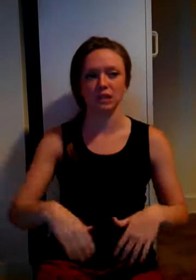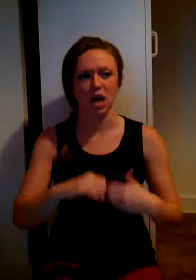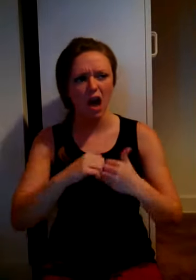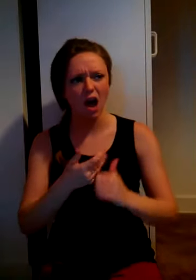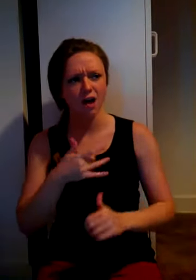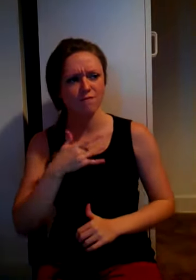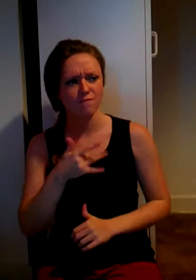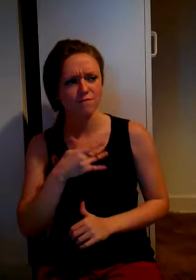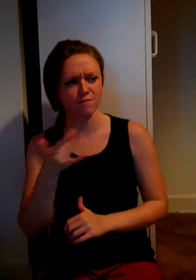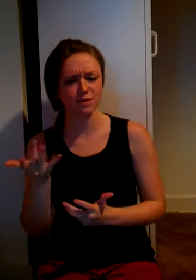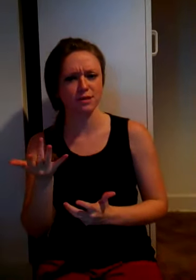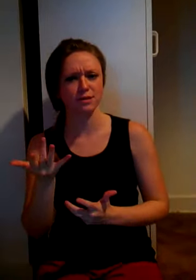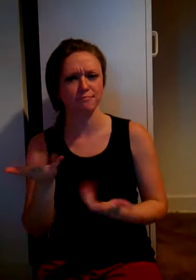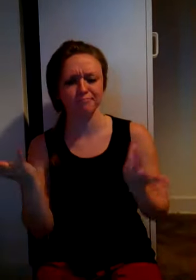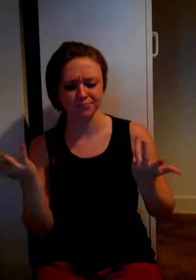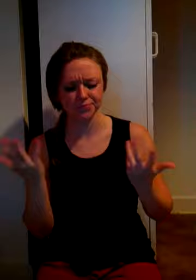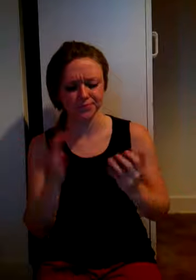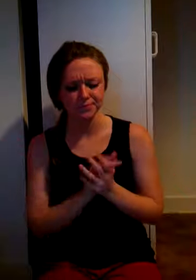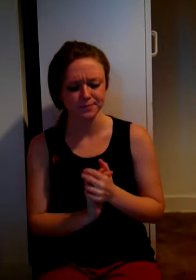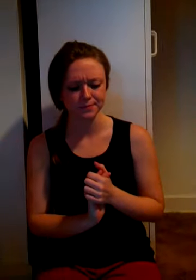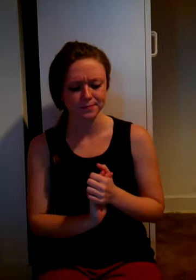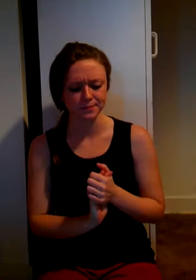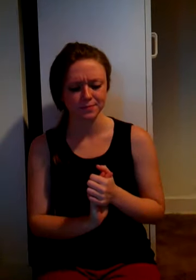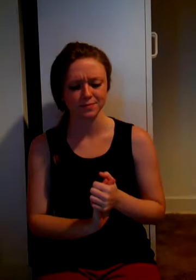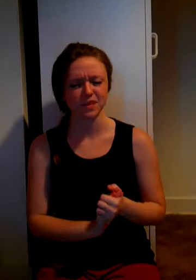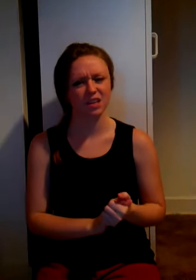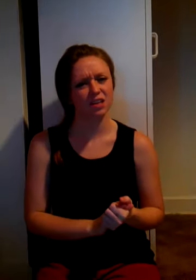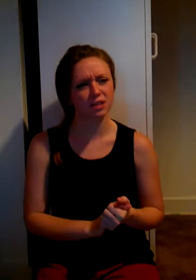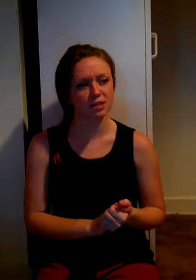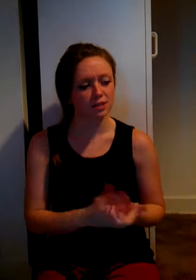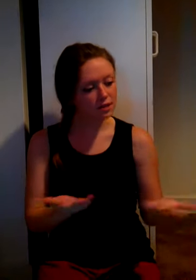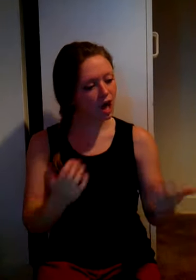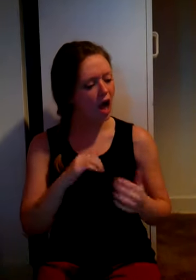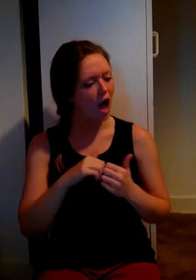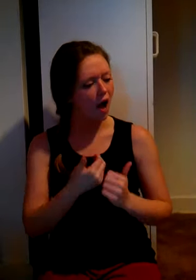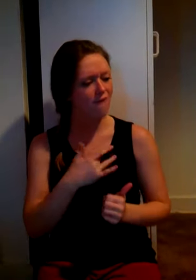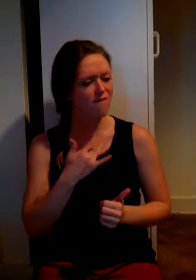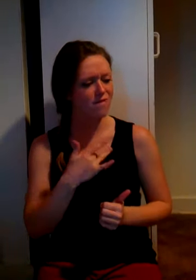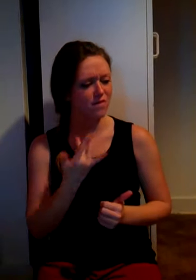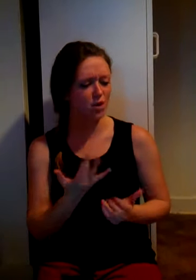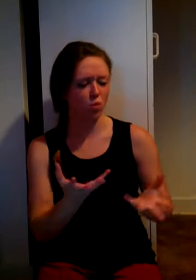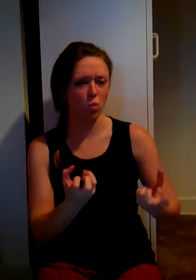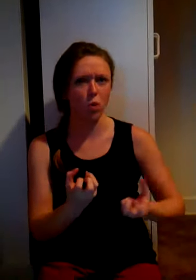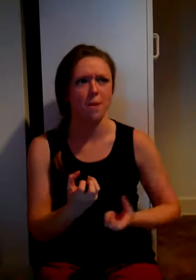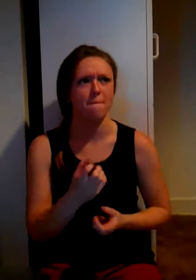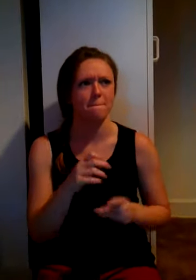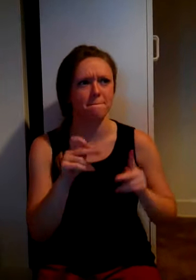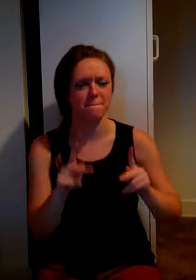really noticing you? How does that feel when you're trying to get someone to listen to you and they don't really notice? Merrick, what do you think?